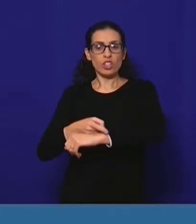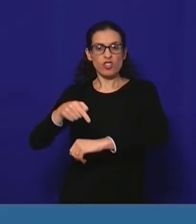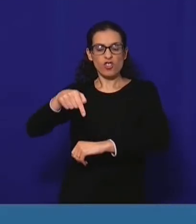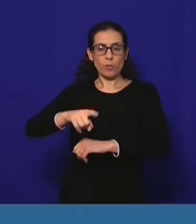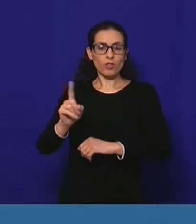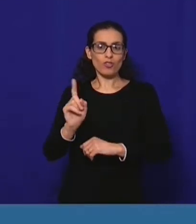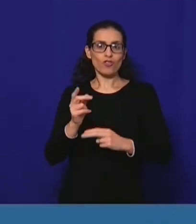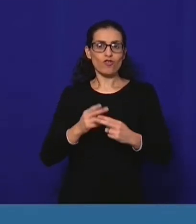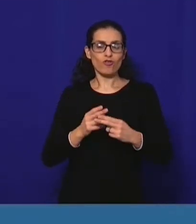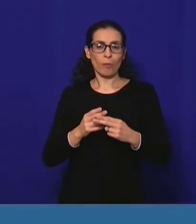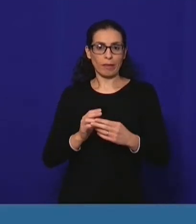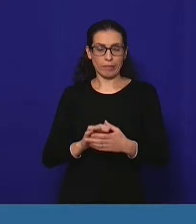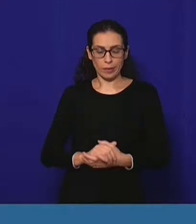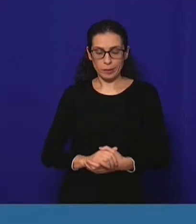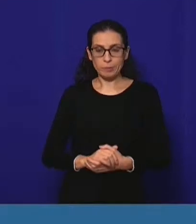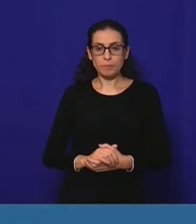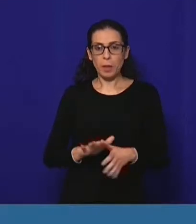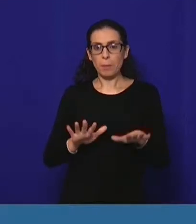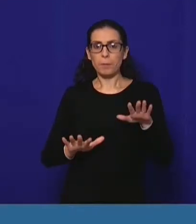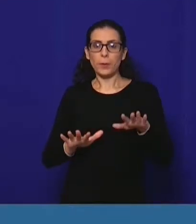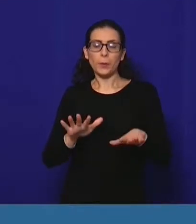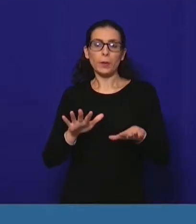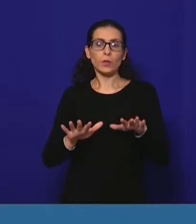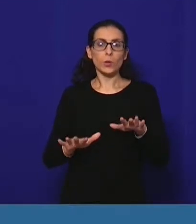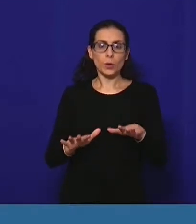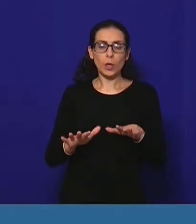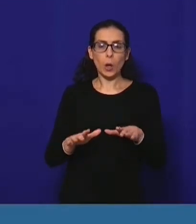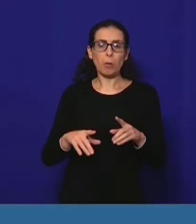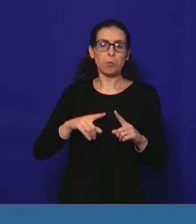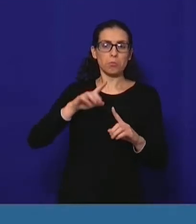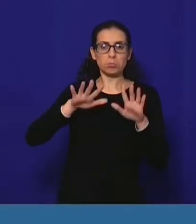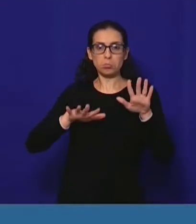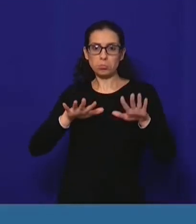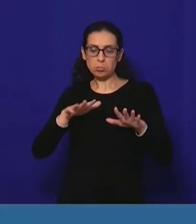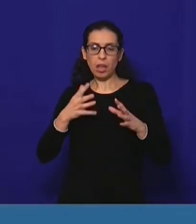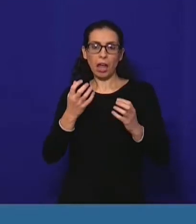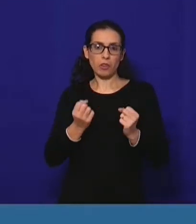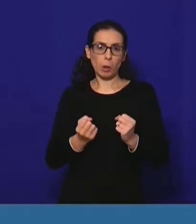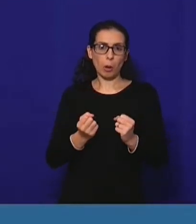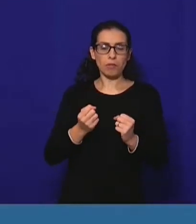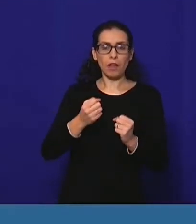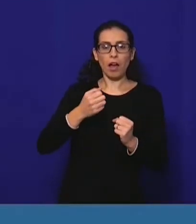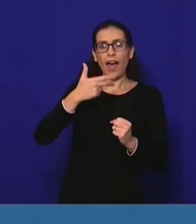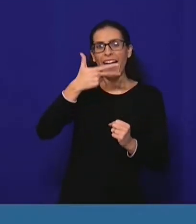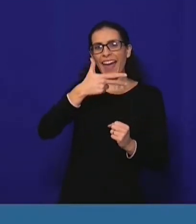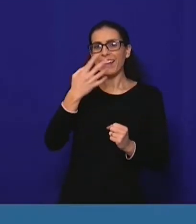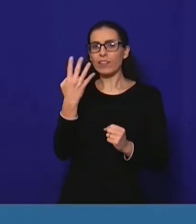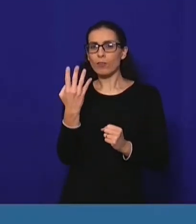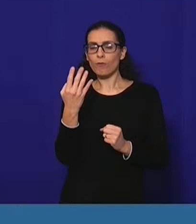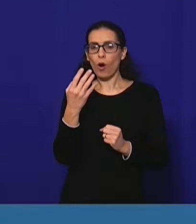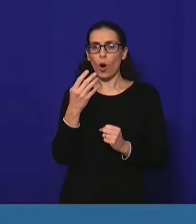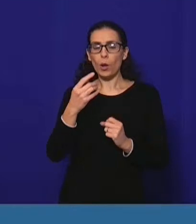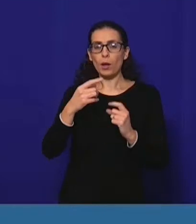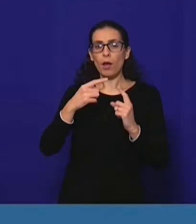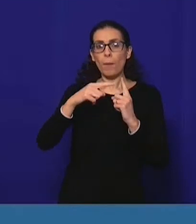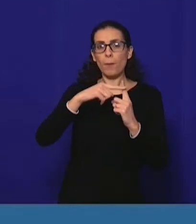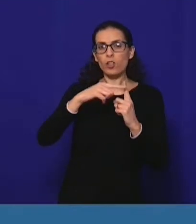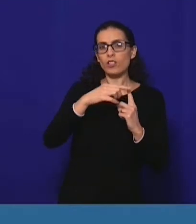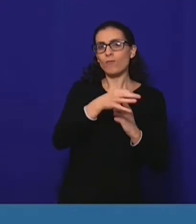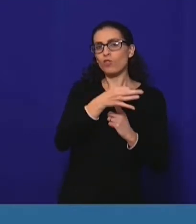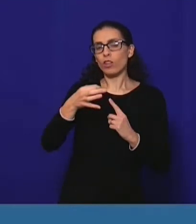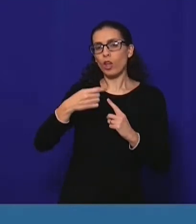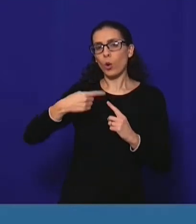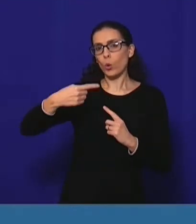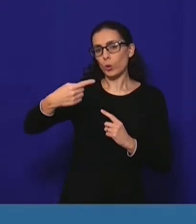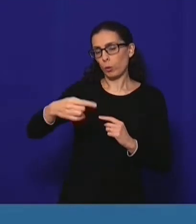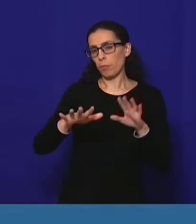average, qegħdin naraw li b'wieħed ieħor bħala average qed ikollna 84 cases. Dan huwa l-average li qegħdin naraw